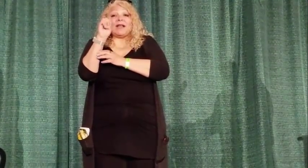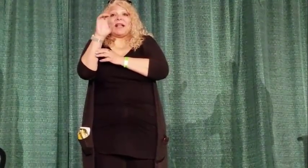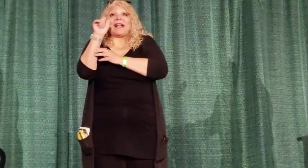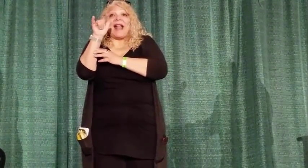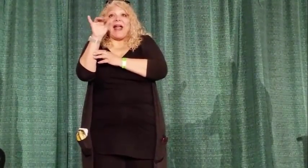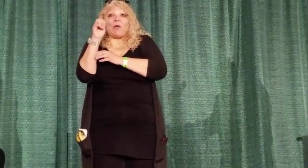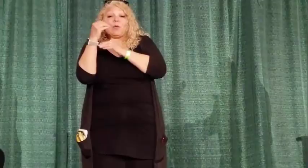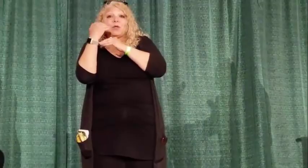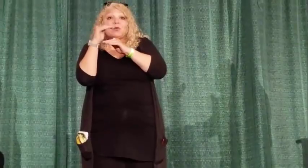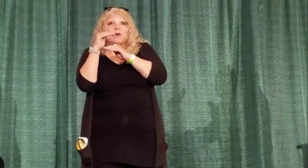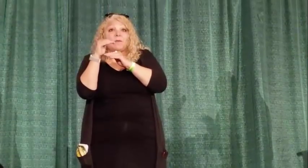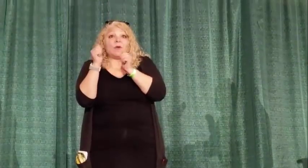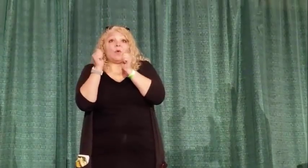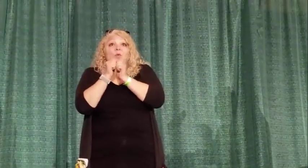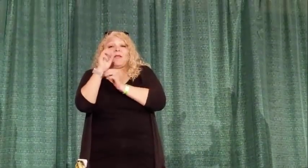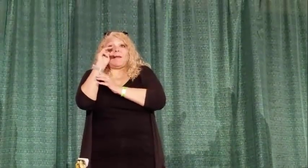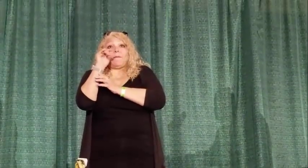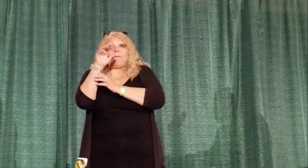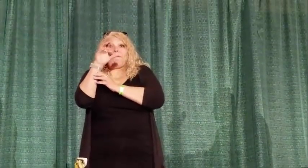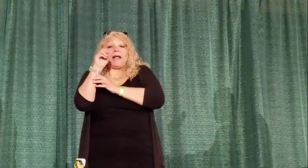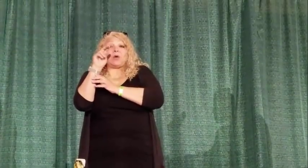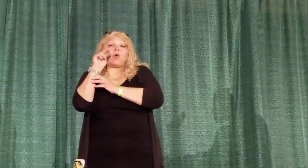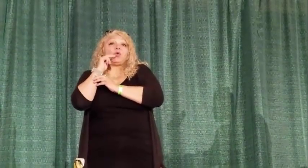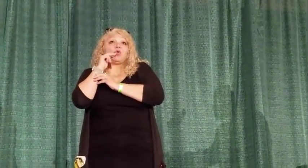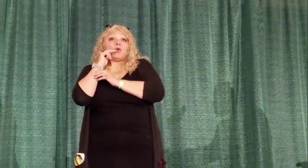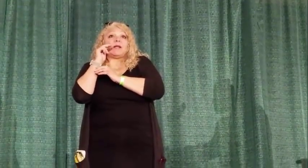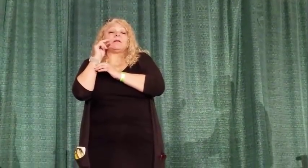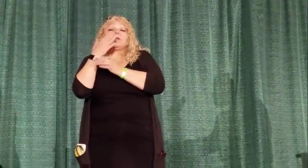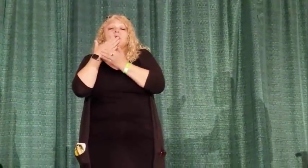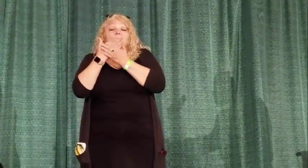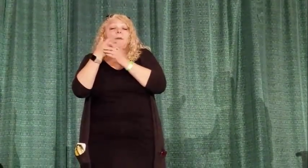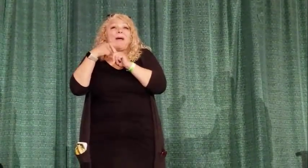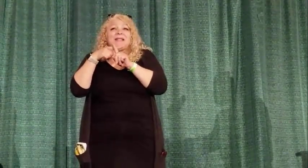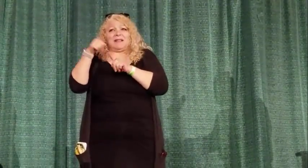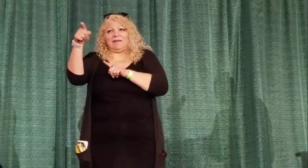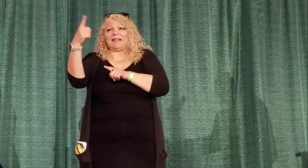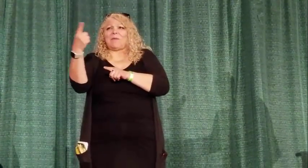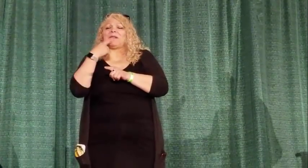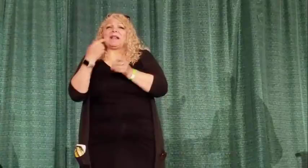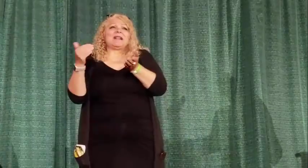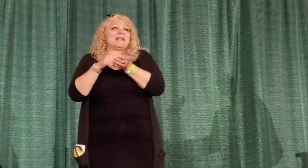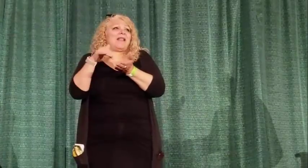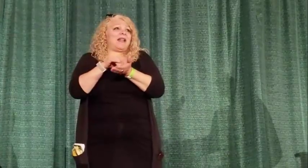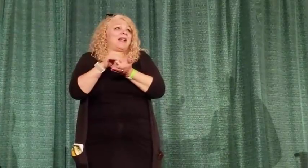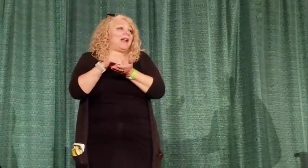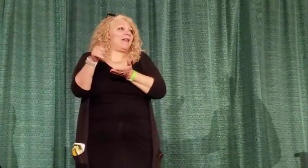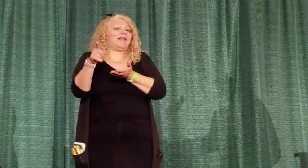an environment of micronutrient excellence. That's it. You guys can